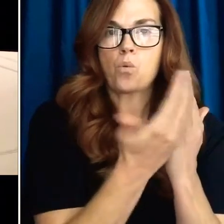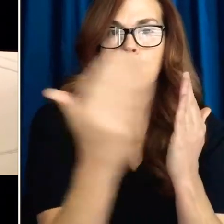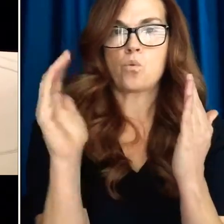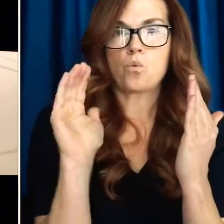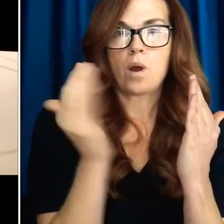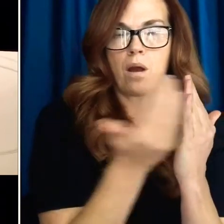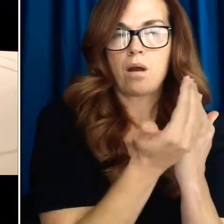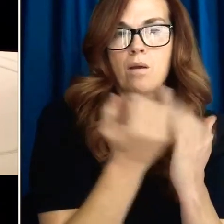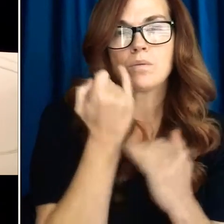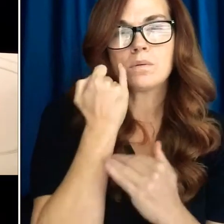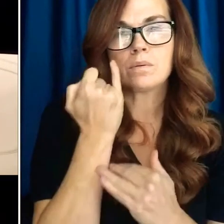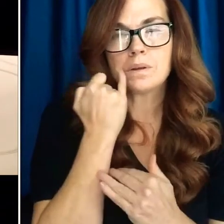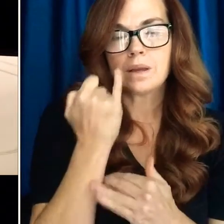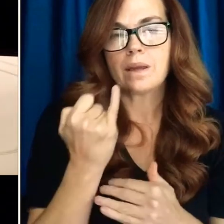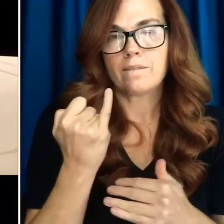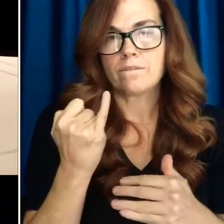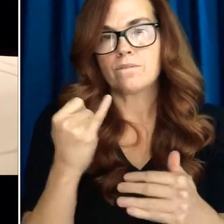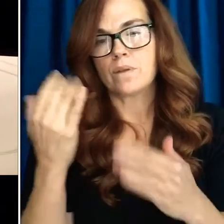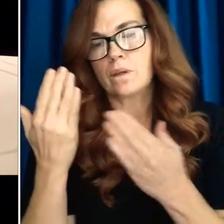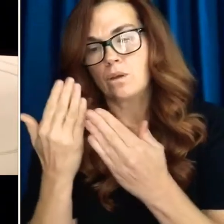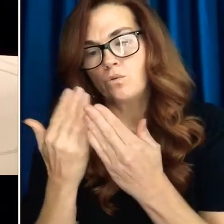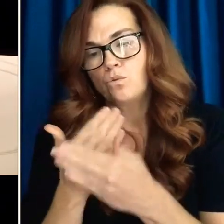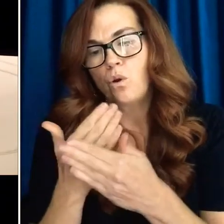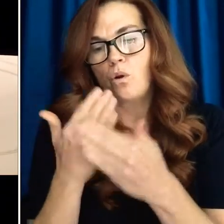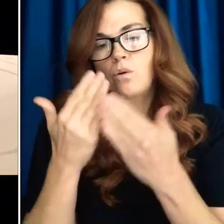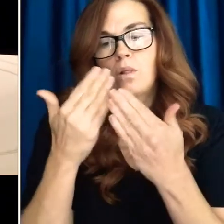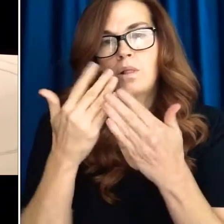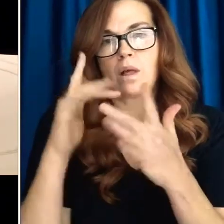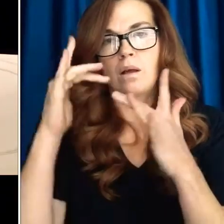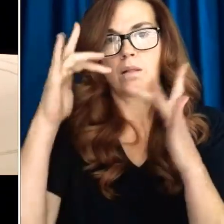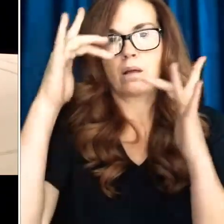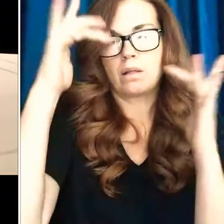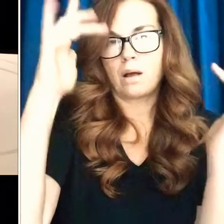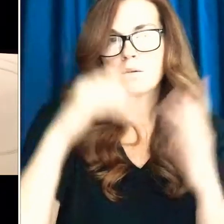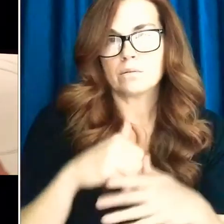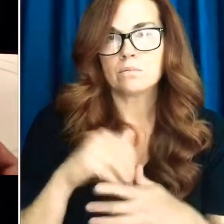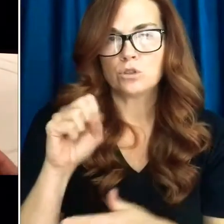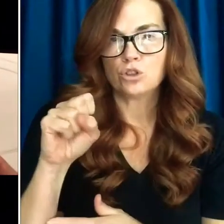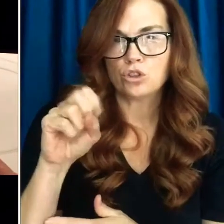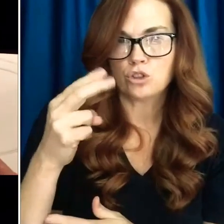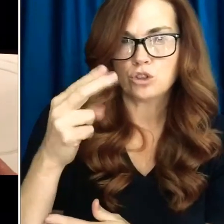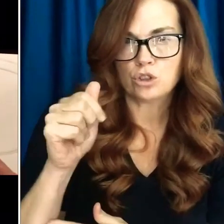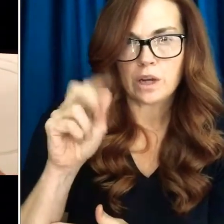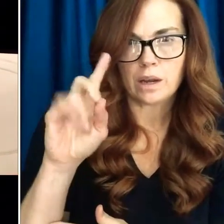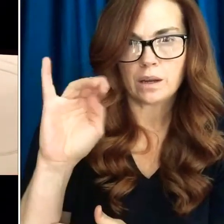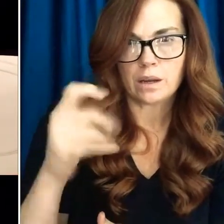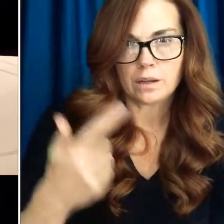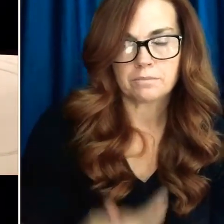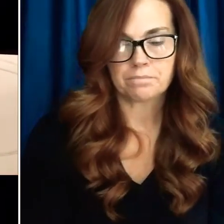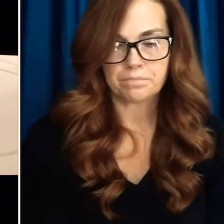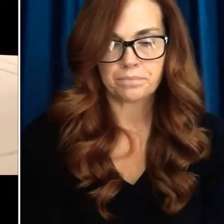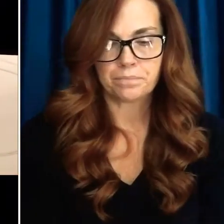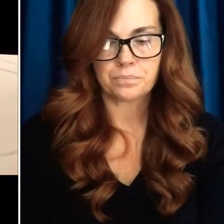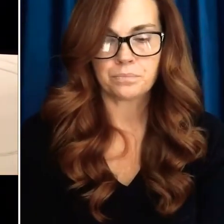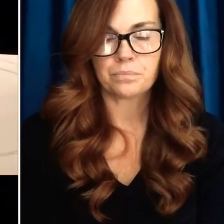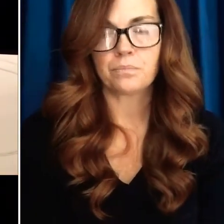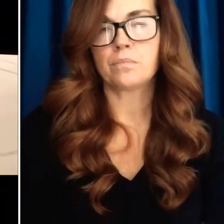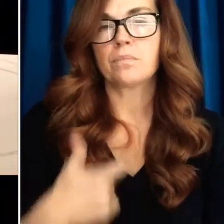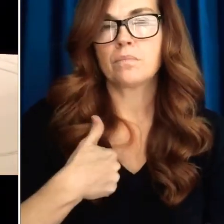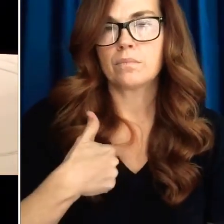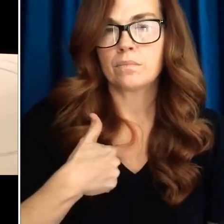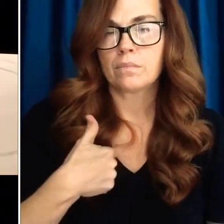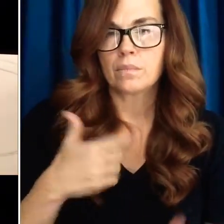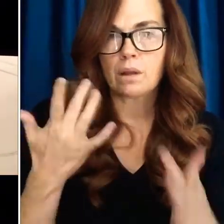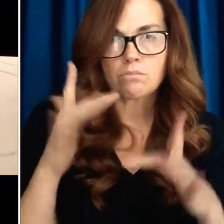round. And you want to make sure that you're holding your pencil pretty far out. You can see how far out I'm holding it, and I'm using the side of the